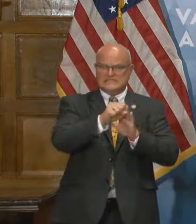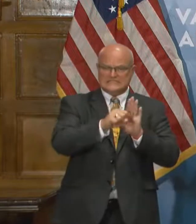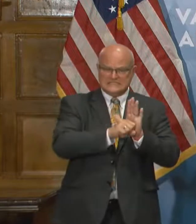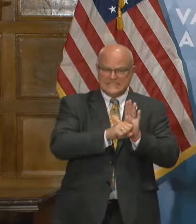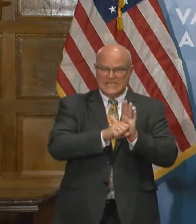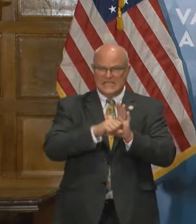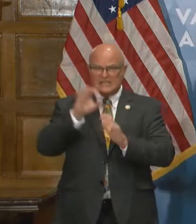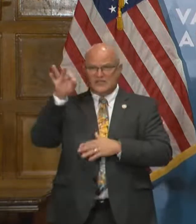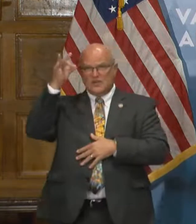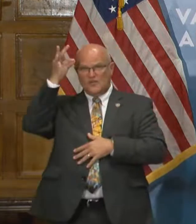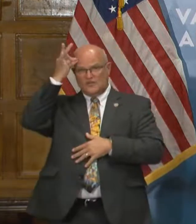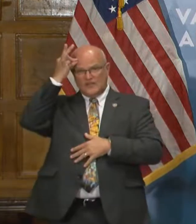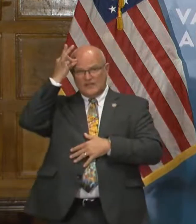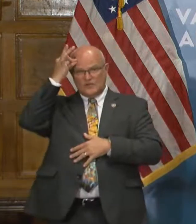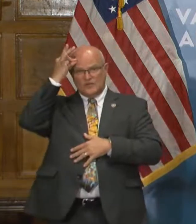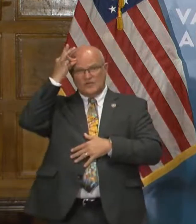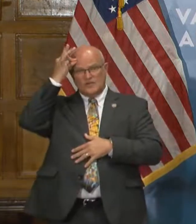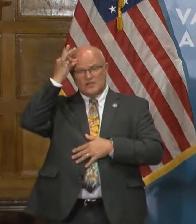government in